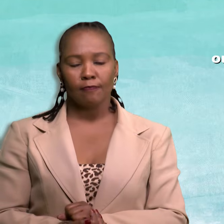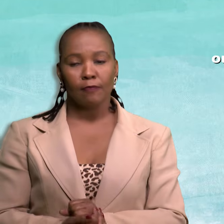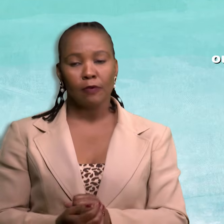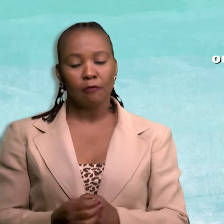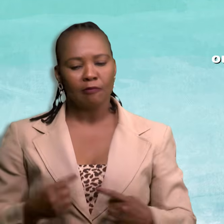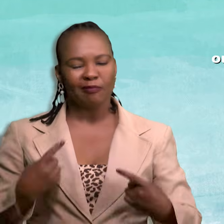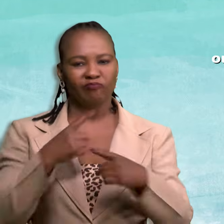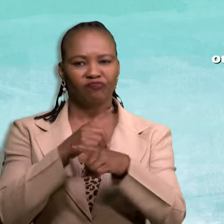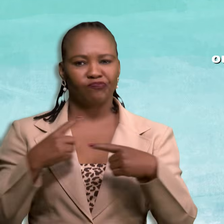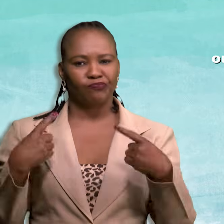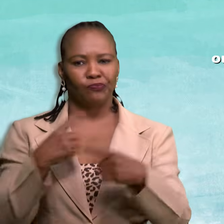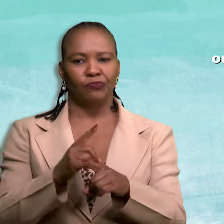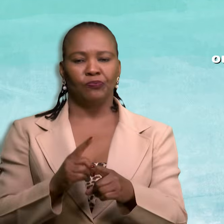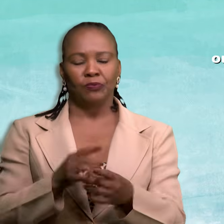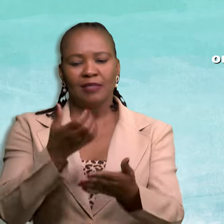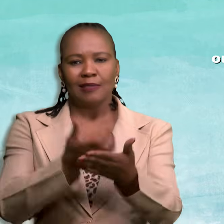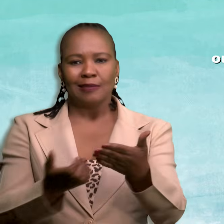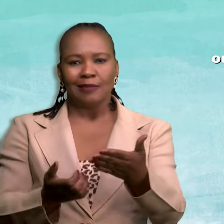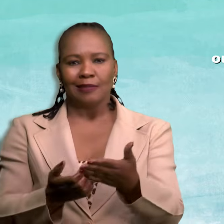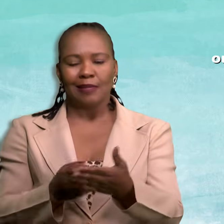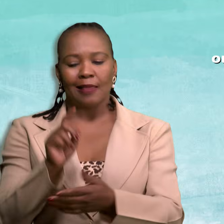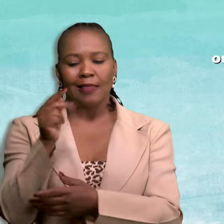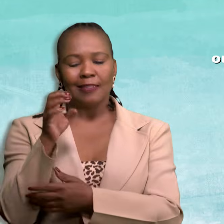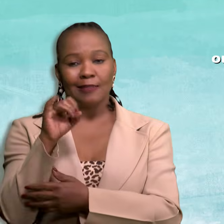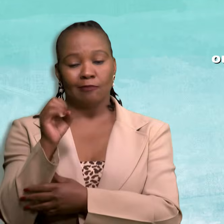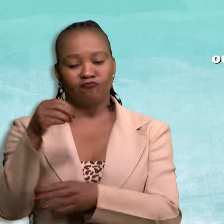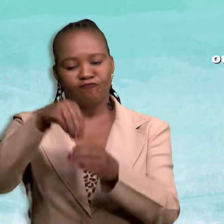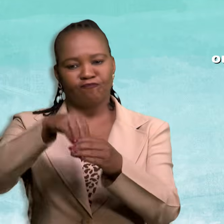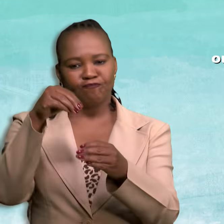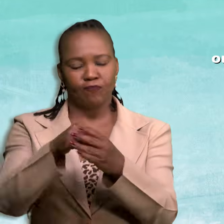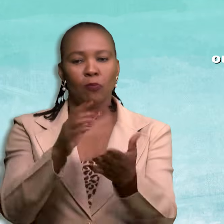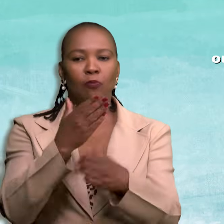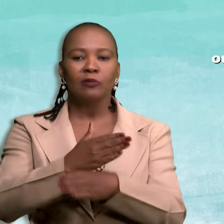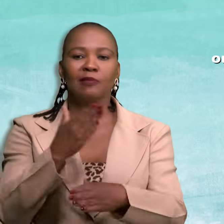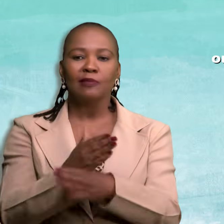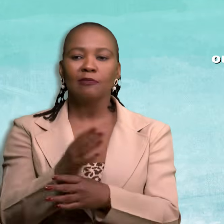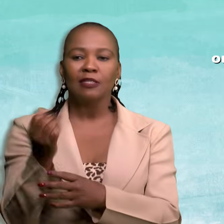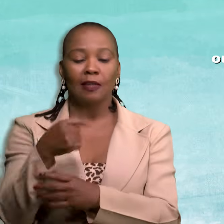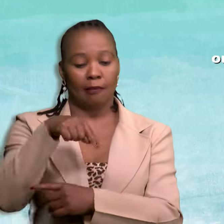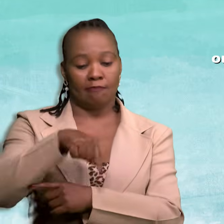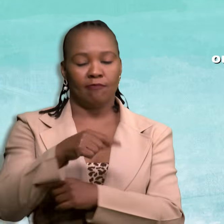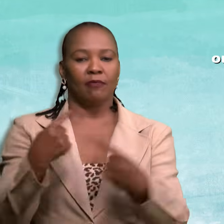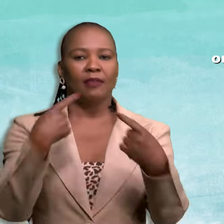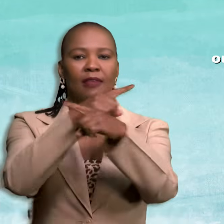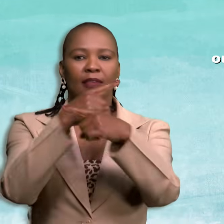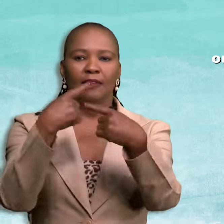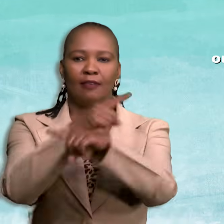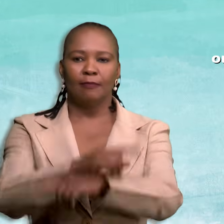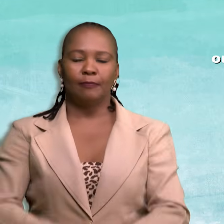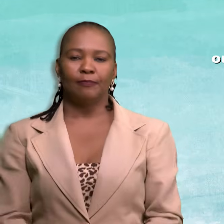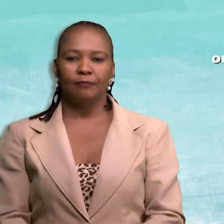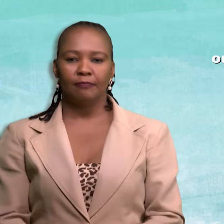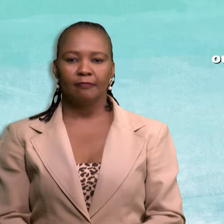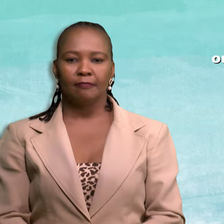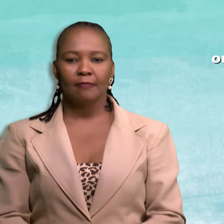For the argumentative essay, the thesis statement will also include a position that you take in your argument.